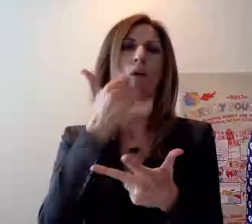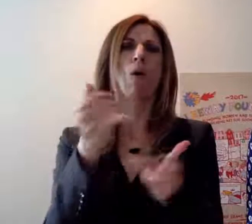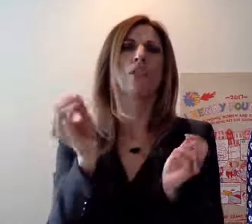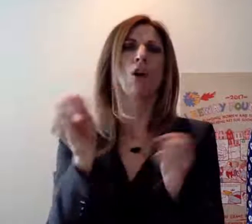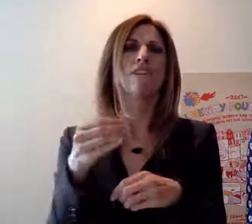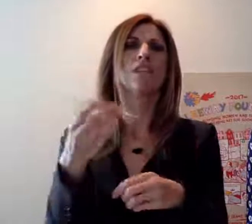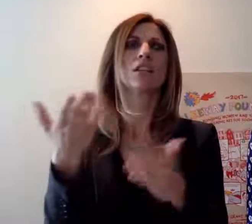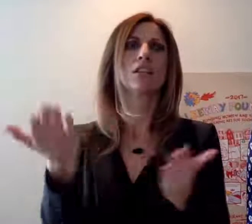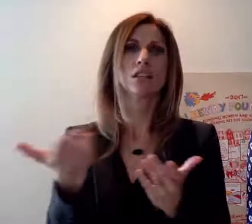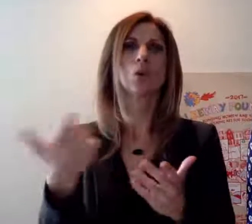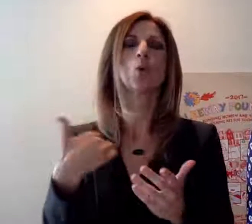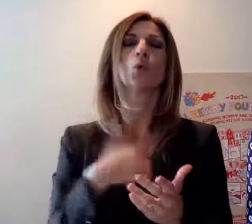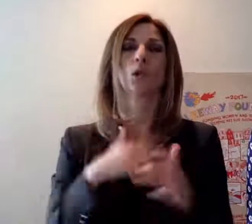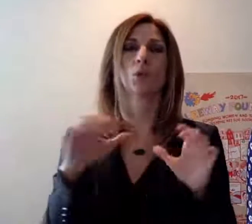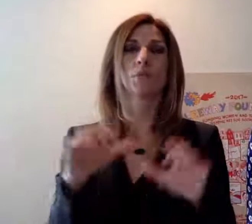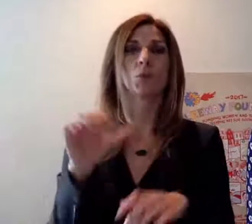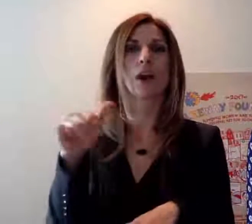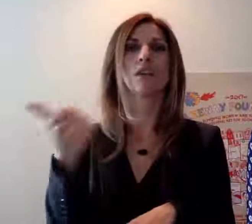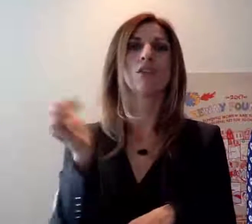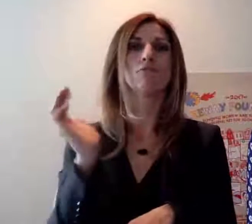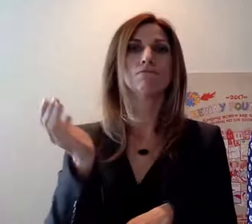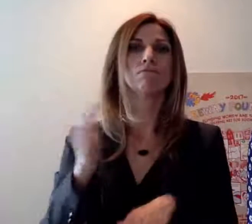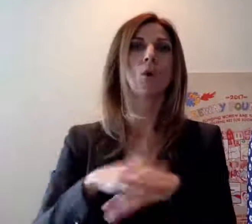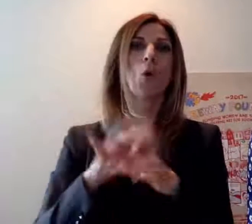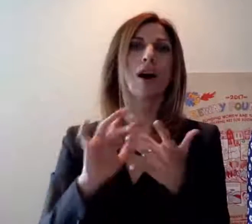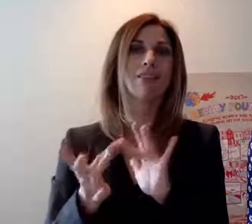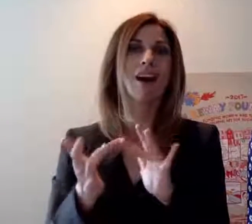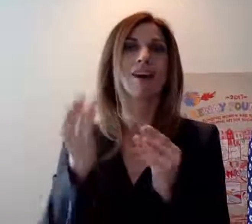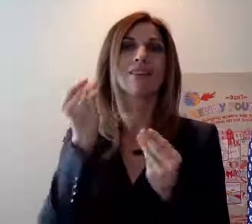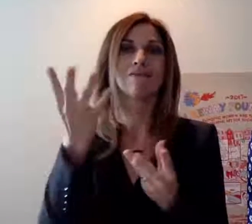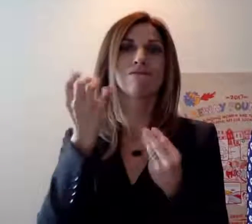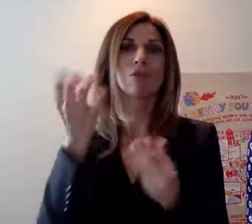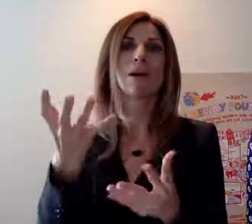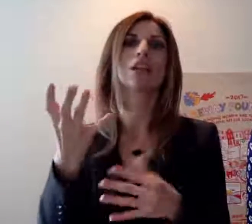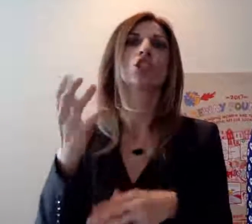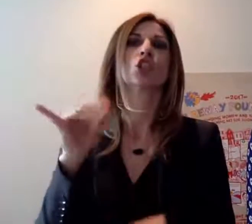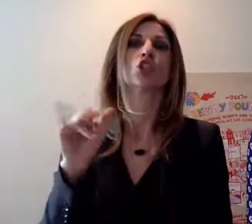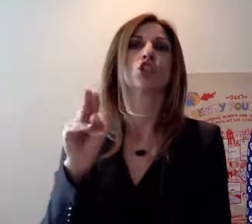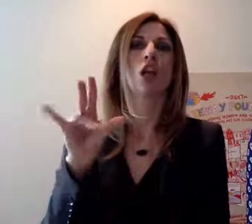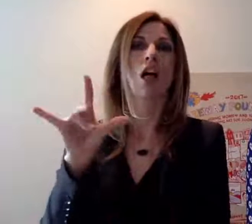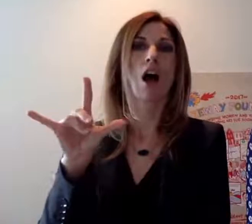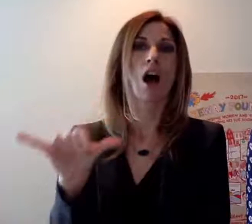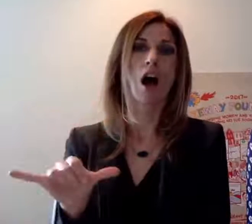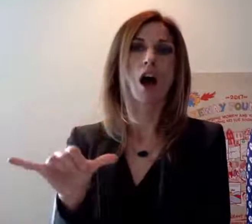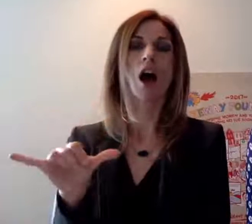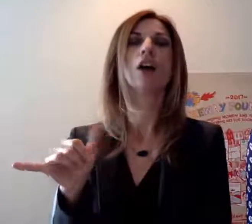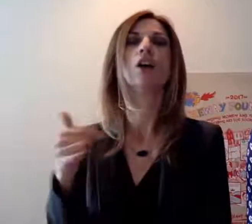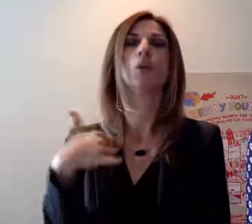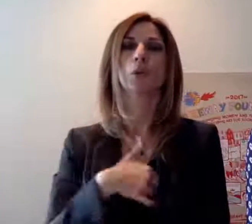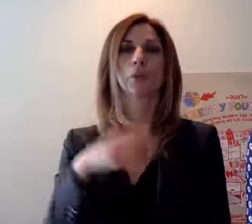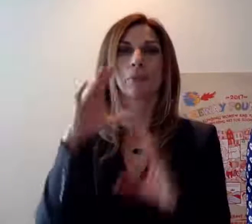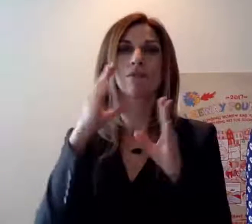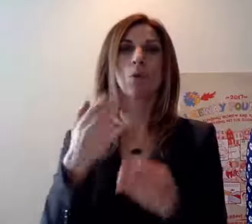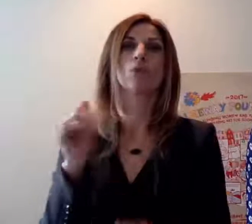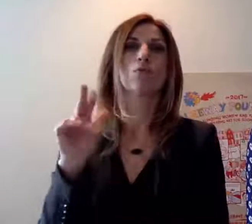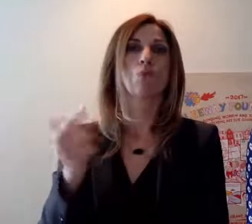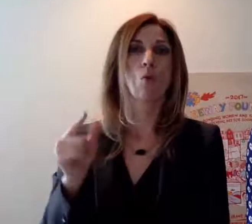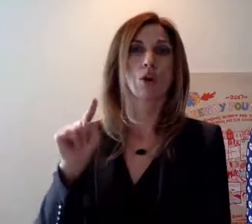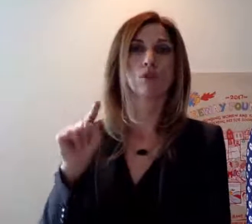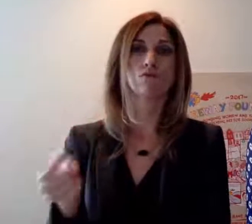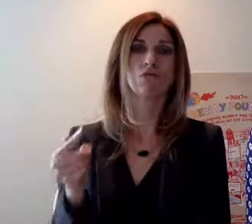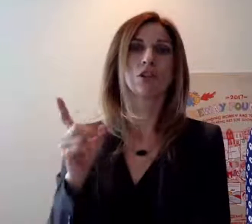be doing another online live stream info session in July that will be focused on the August 1st Art